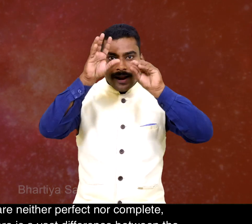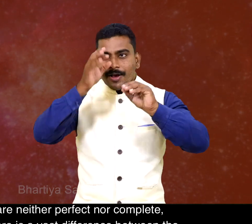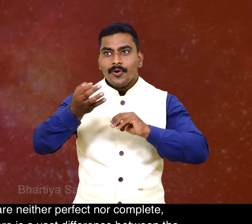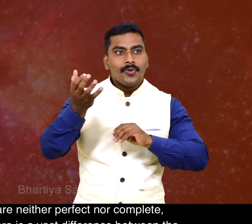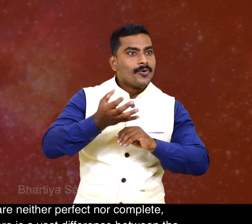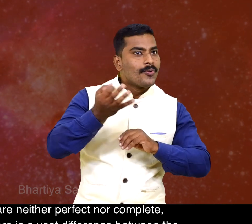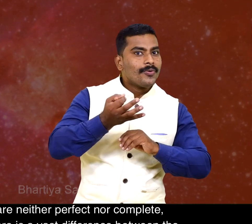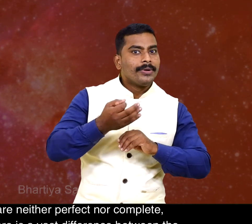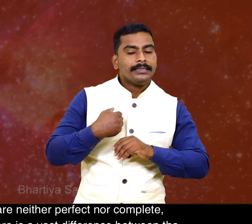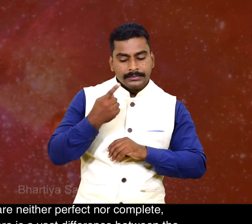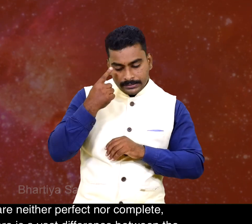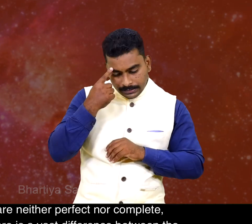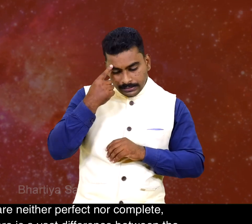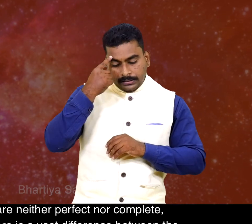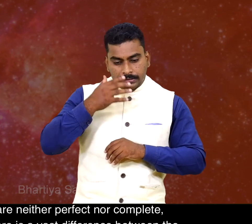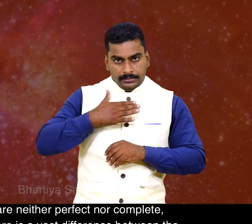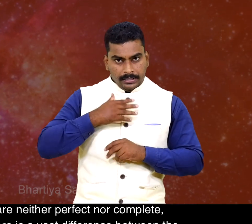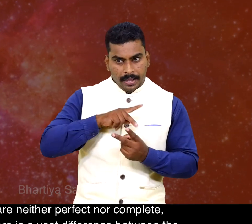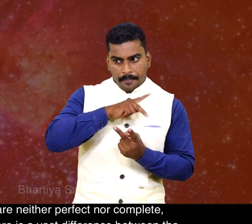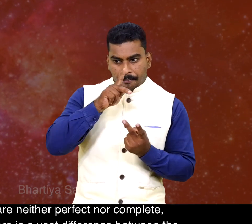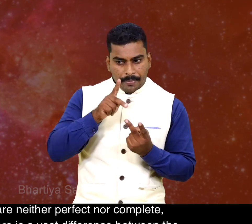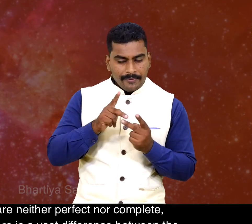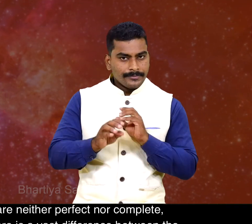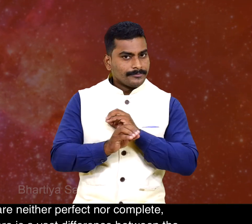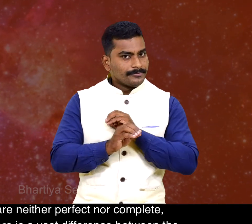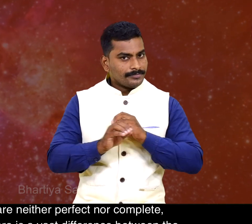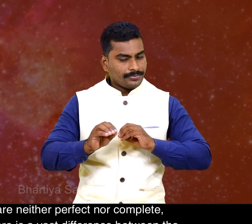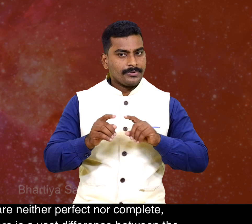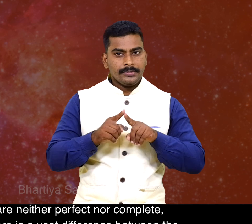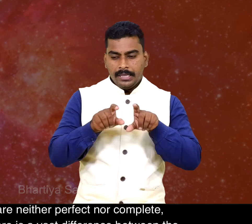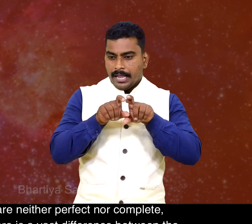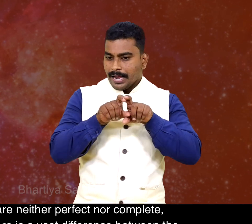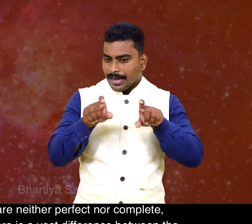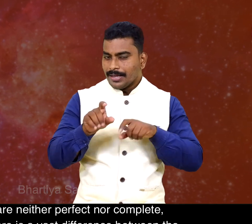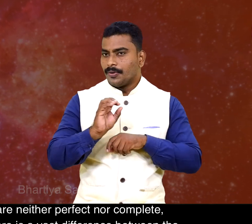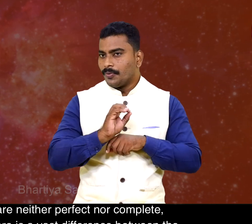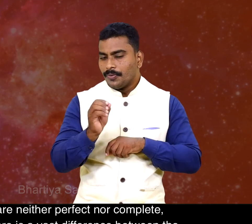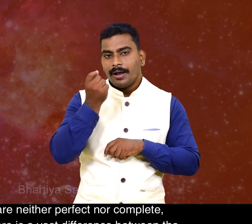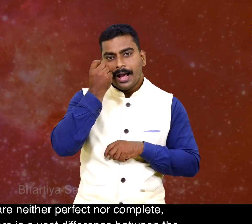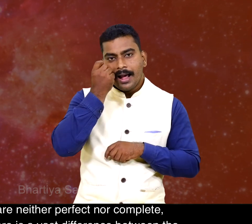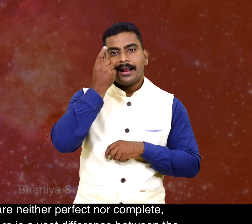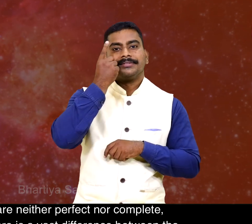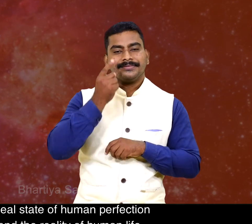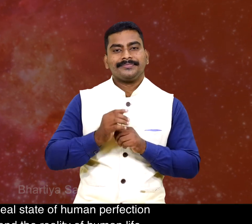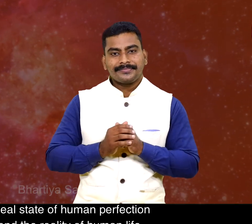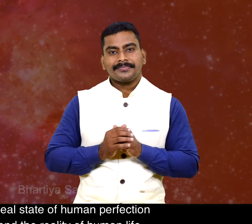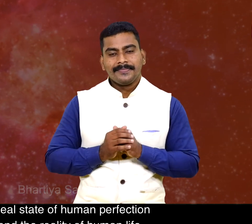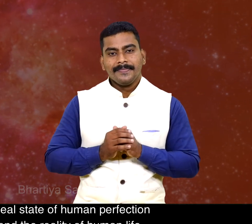are neither perfect nor complete. And there is a vast difference between the ideal state